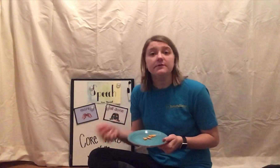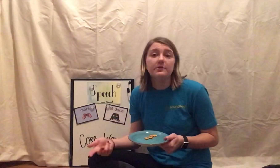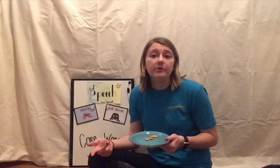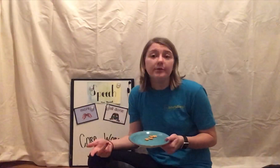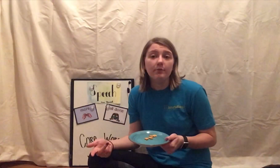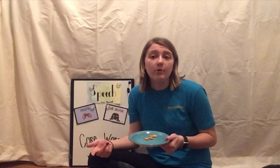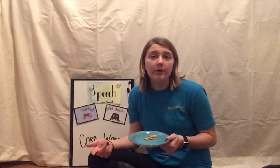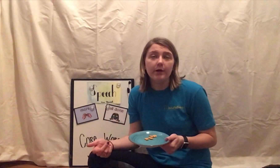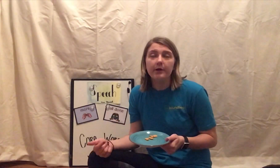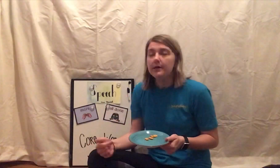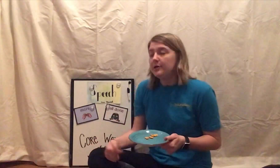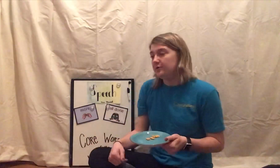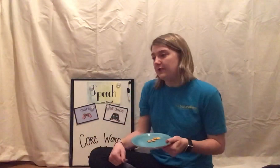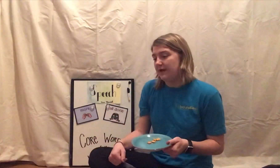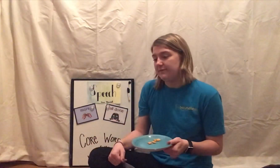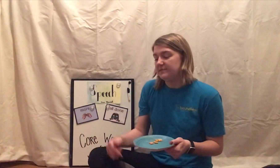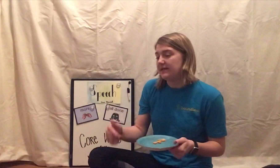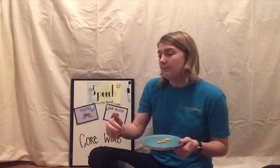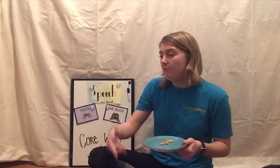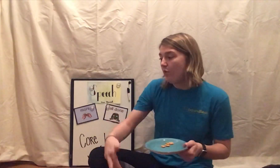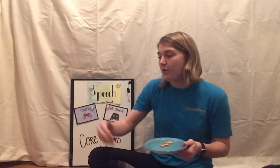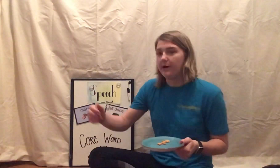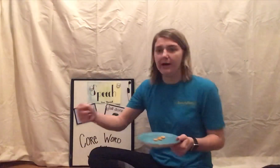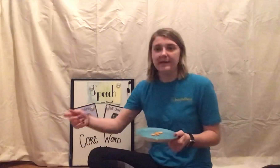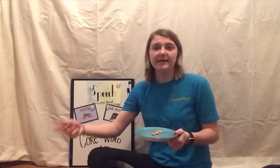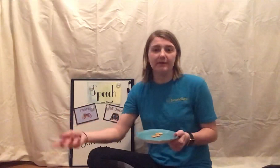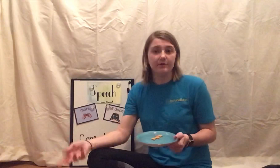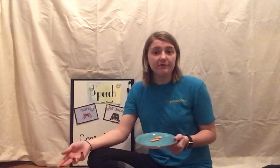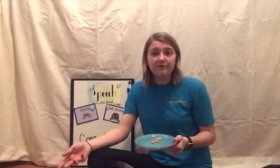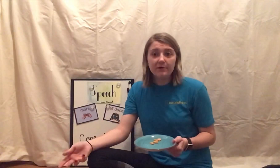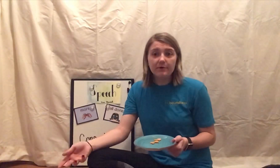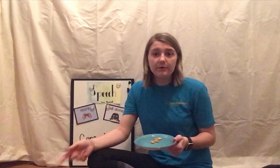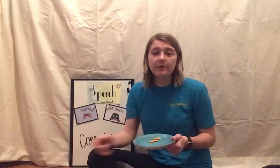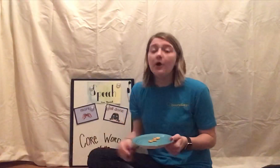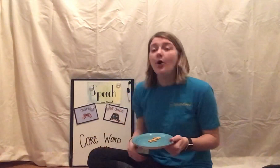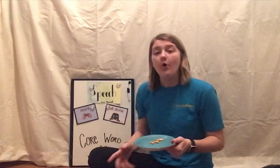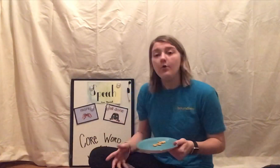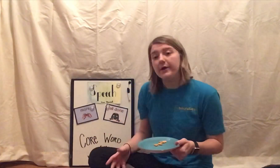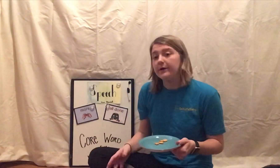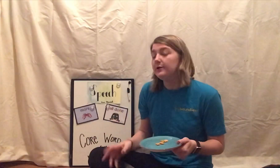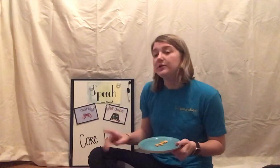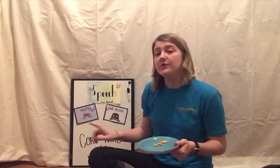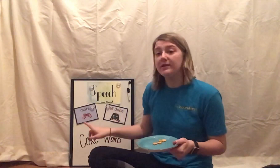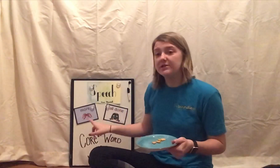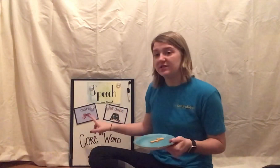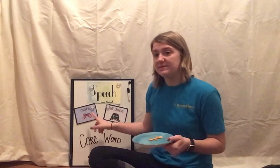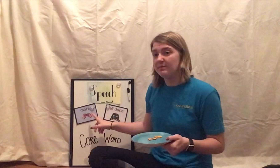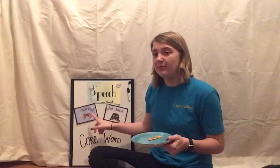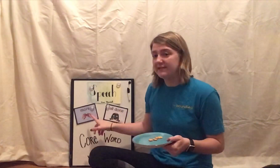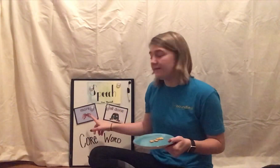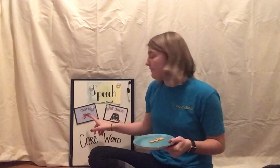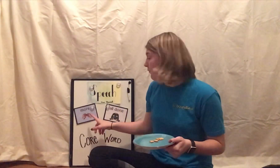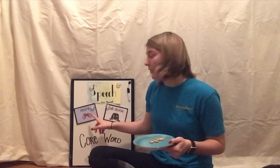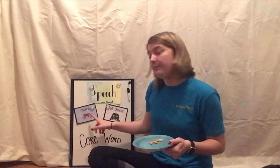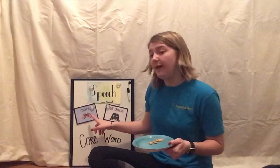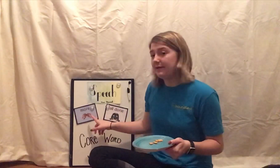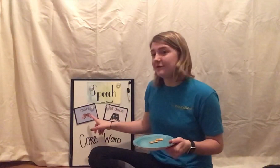the word more. You can have them say more and tell you the food, or you can just be pressing the more button